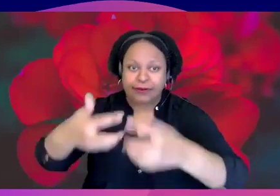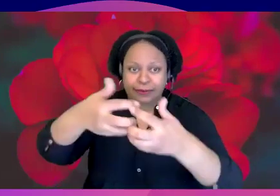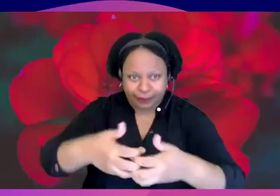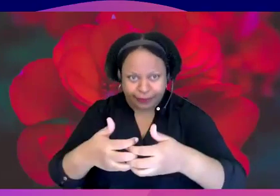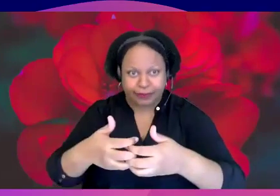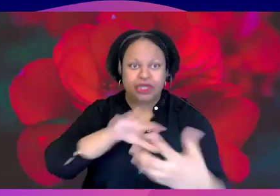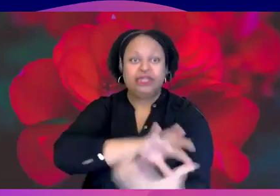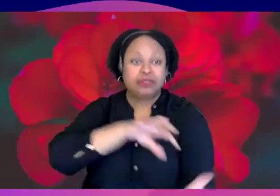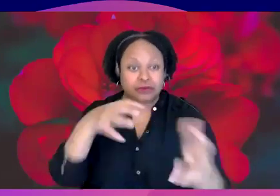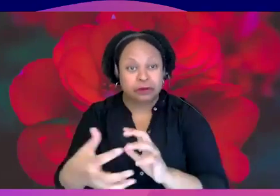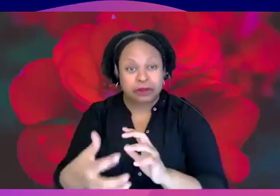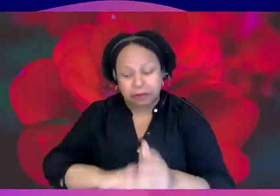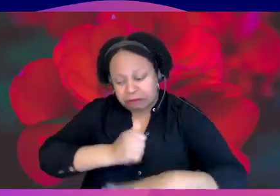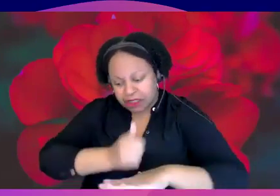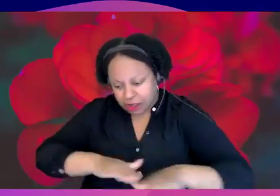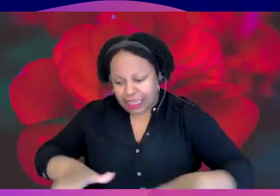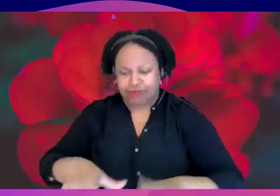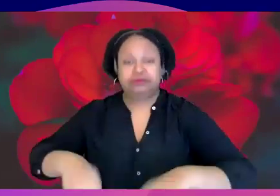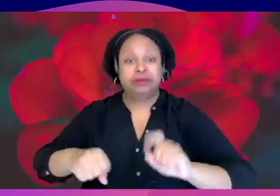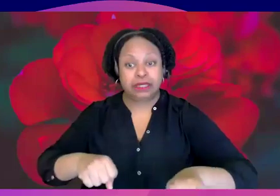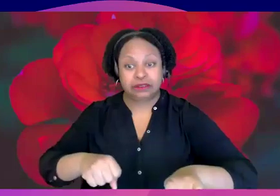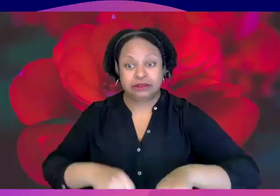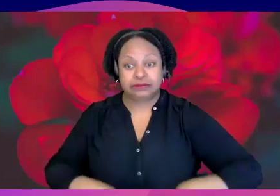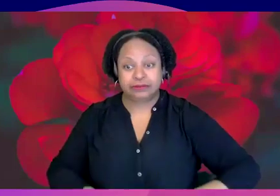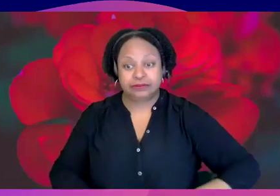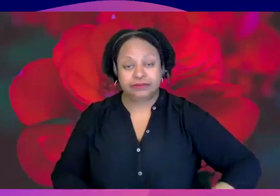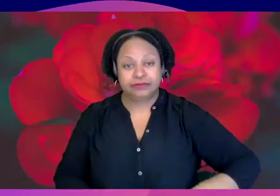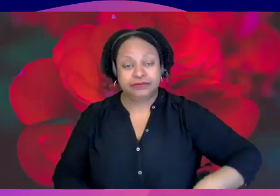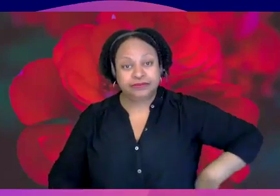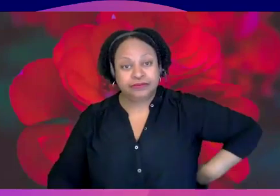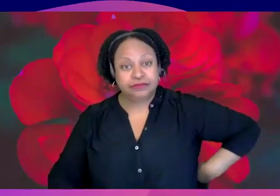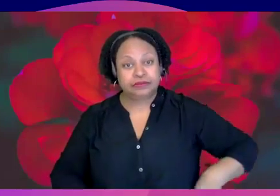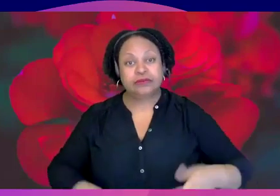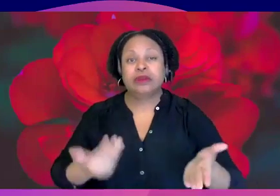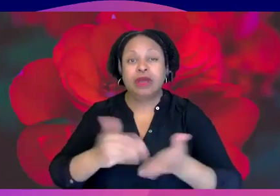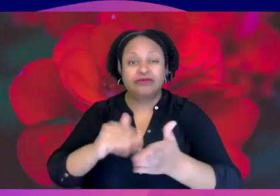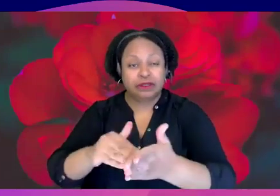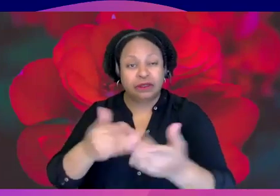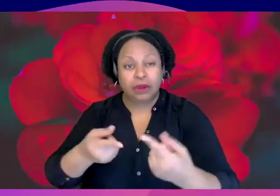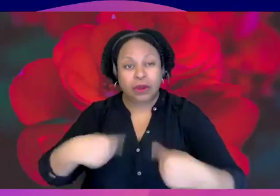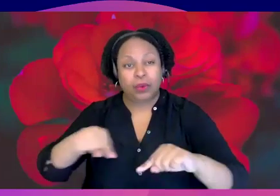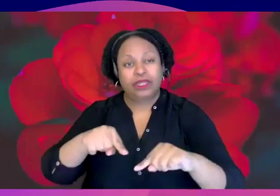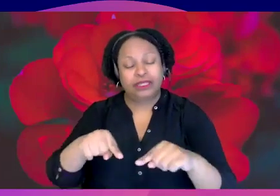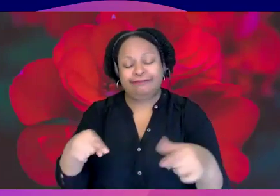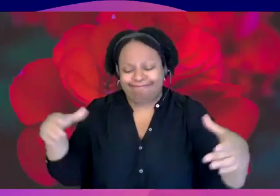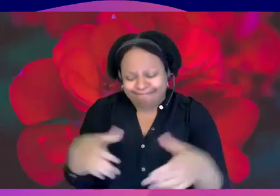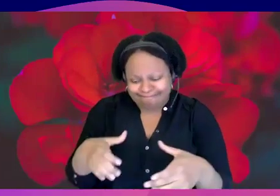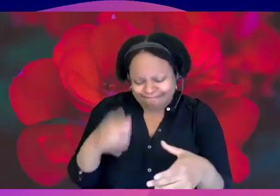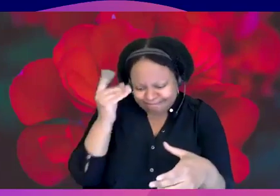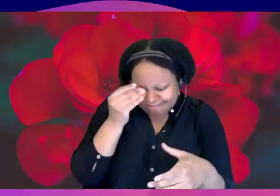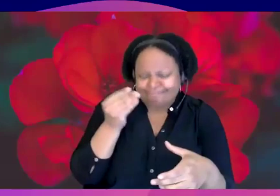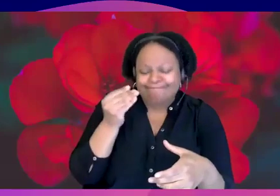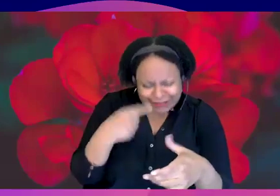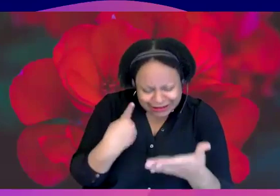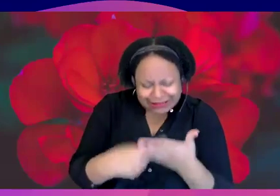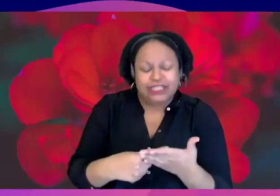transformative, and action-oriented. Yet far too often, we come together to create these roadmaps and